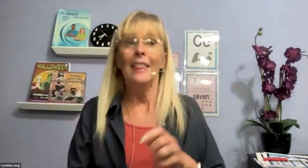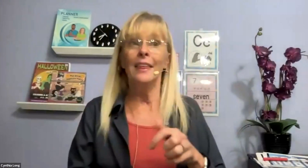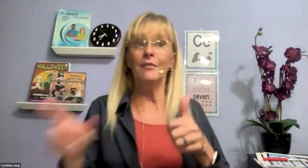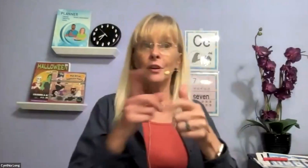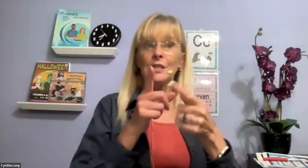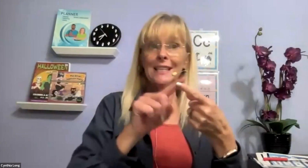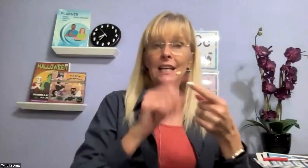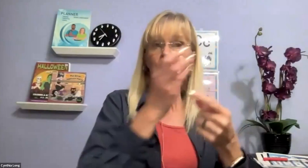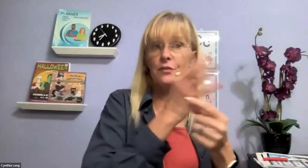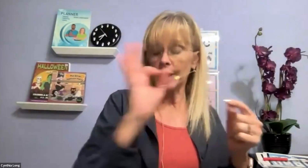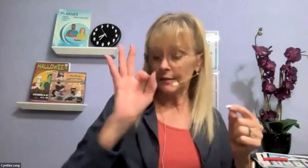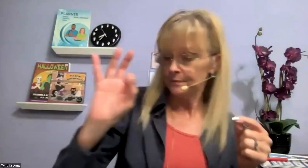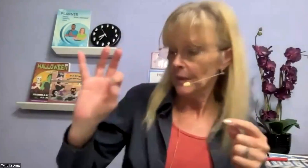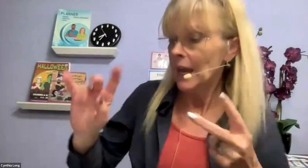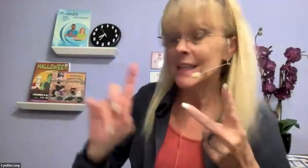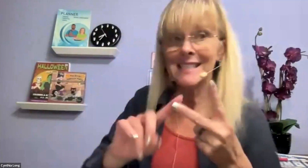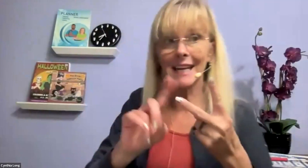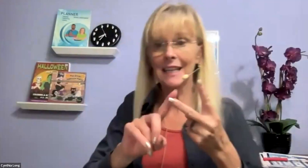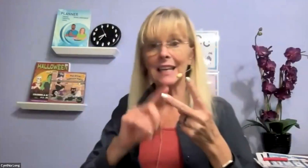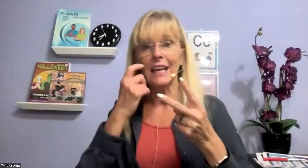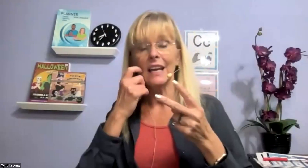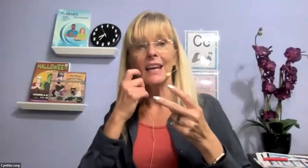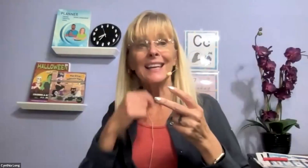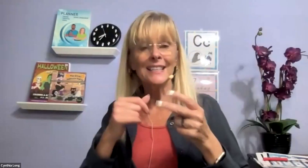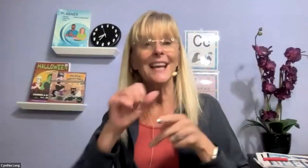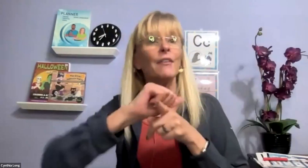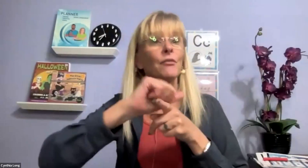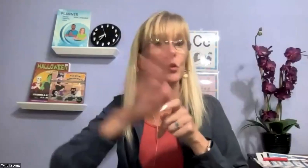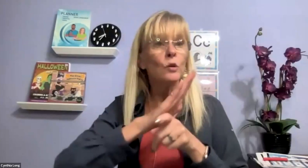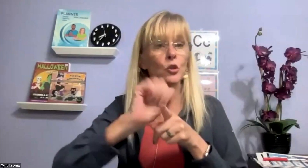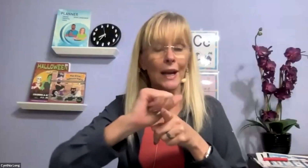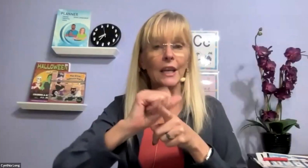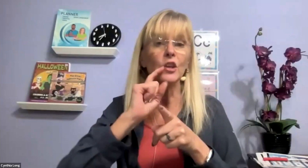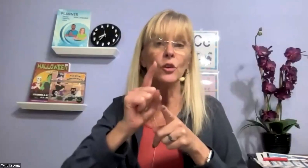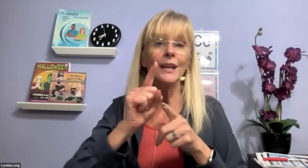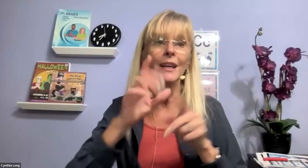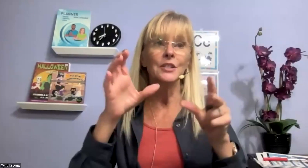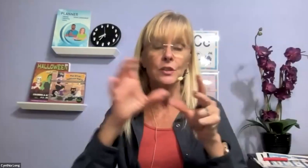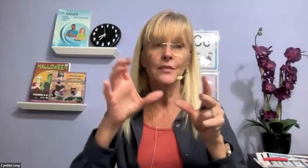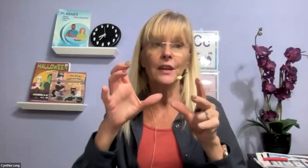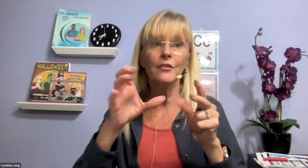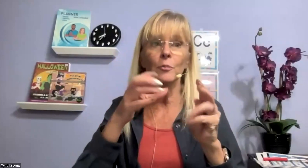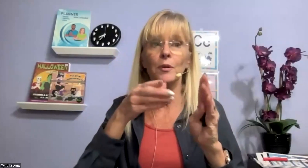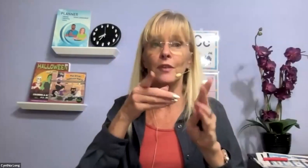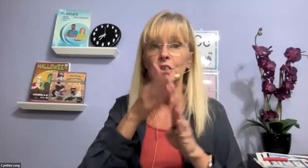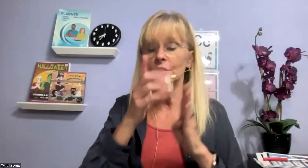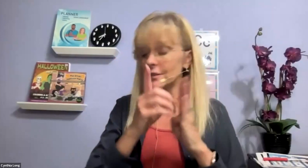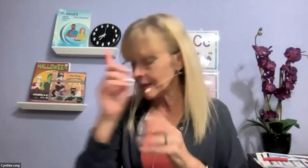the first thing is free. And the second thing, it is a full training, and you get a certificate for professional